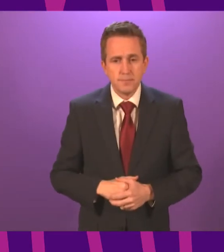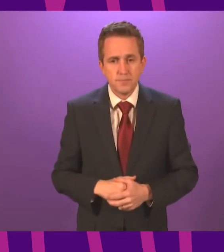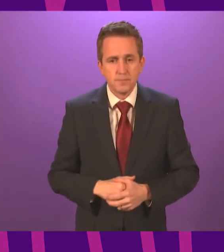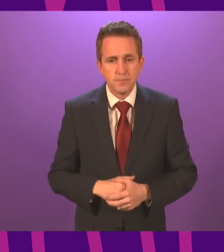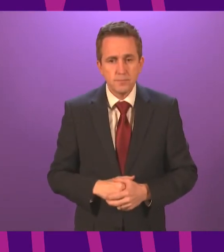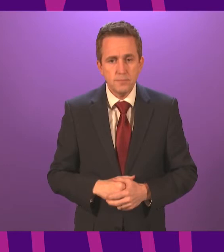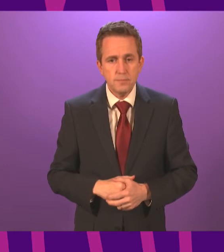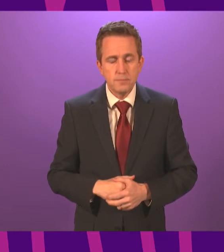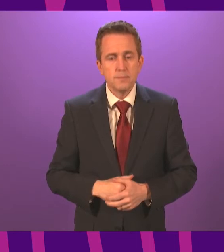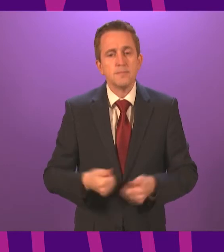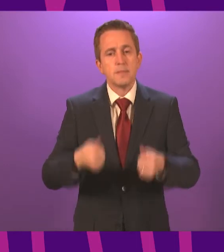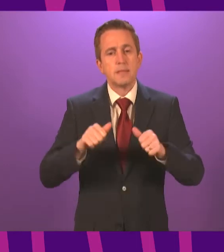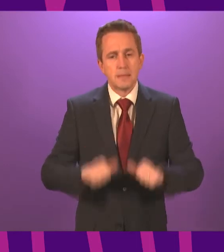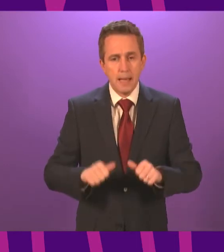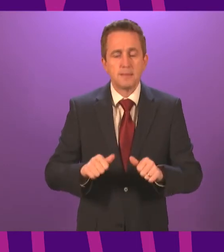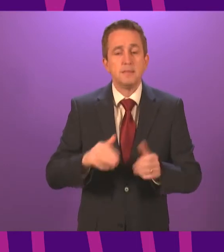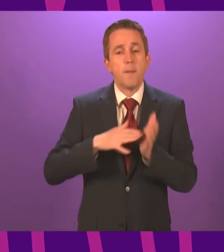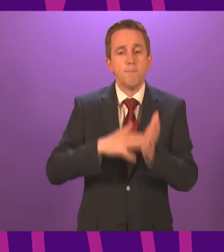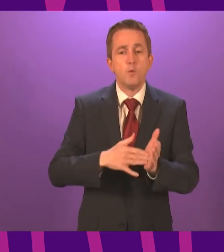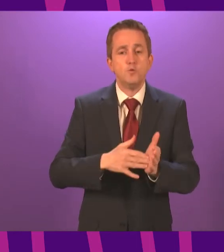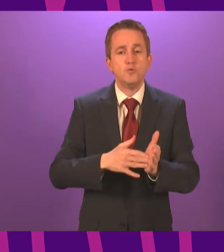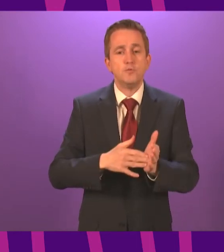So the next item of business is a debate on motion